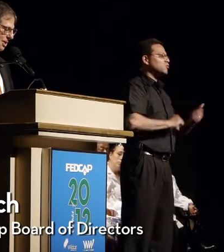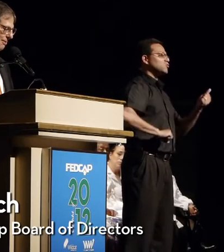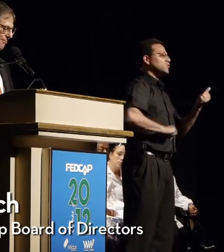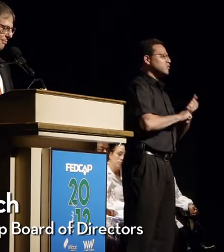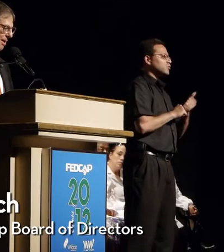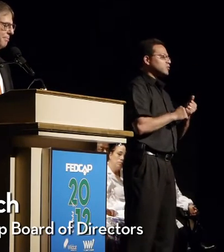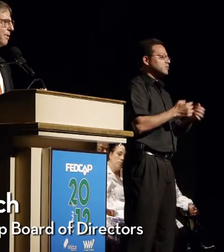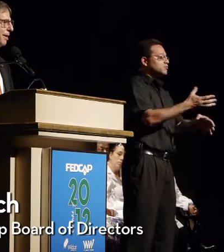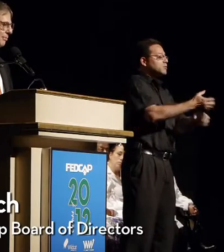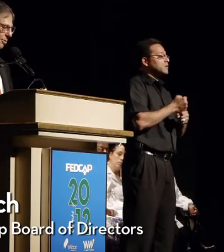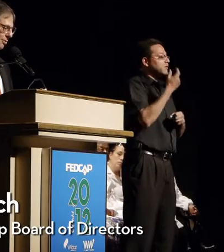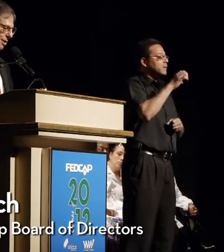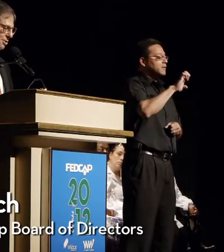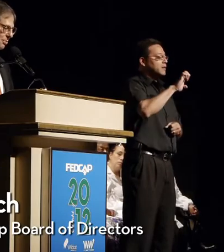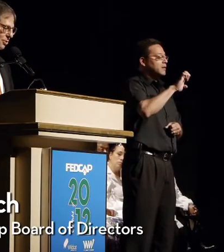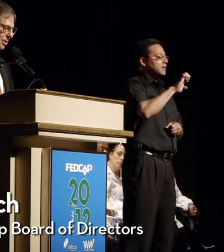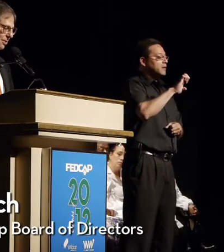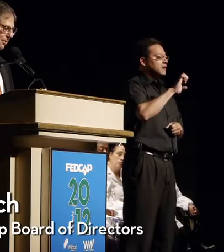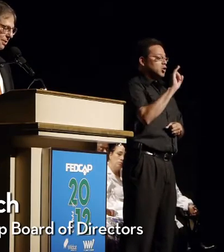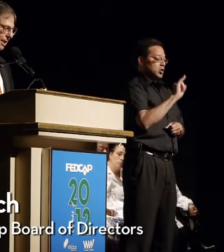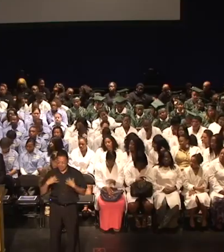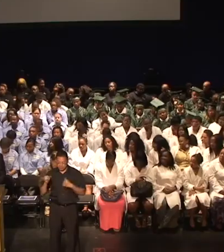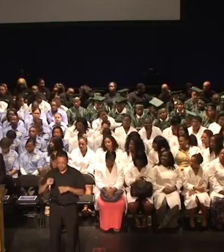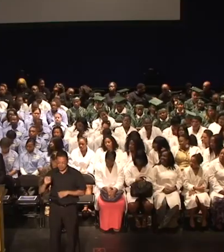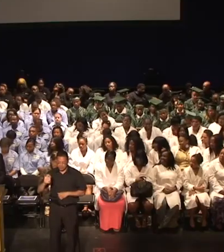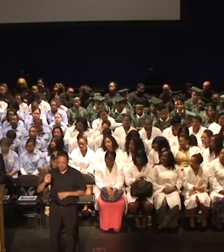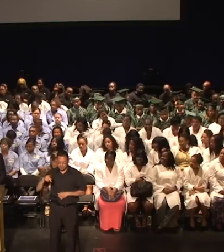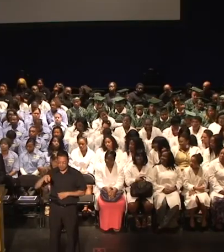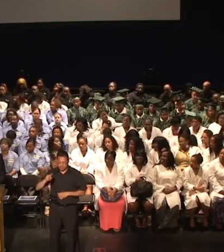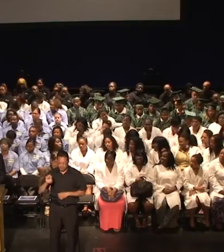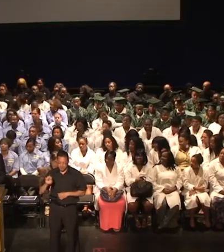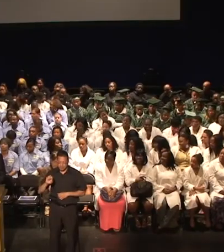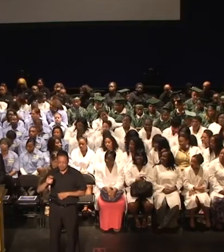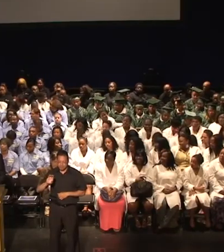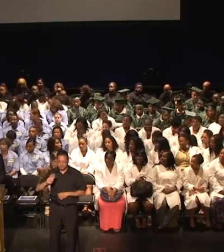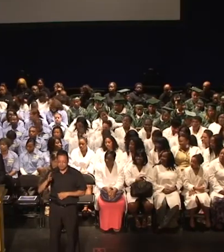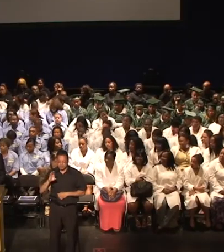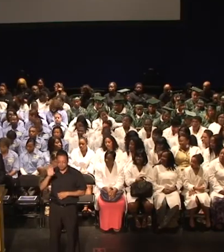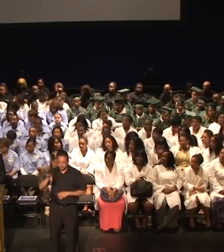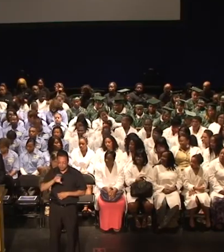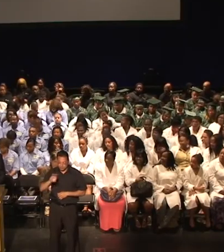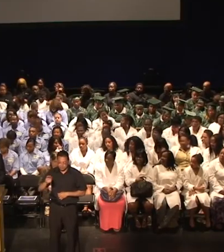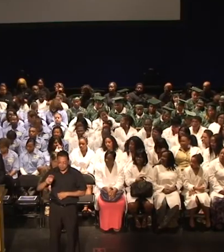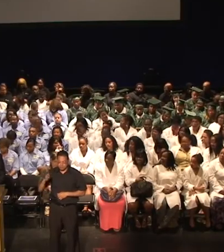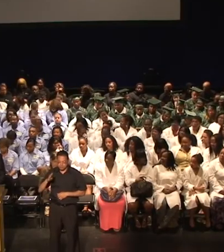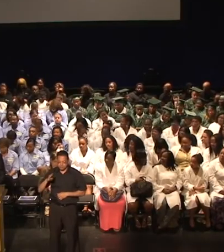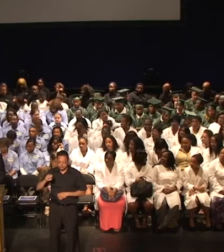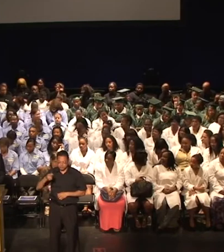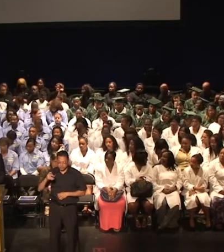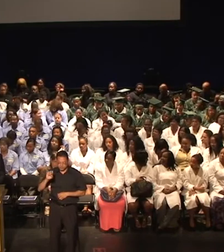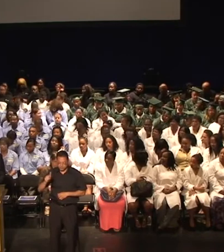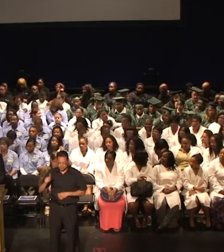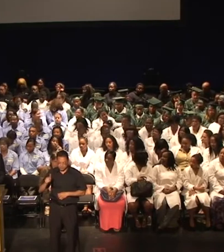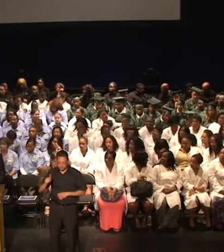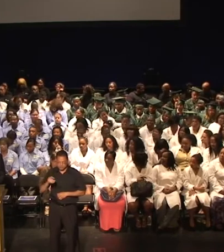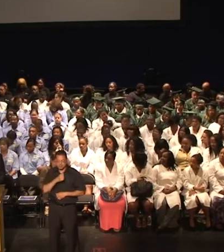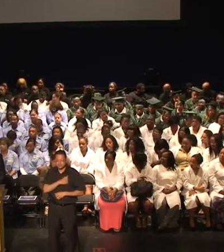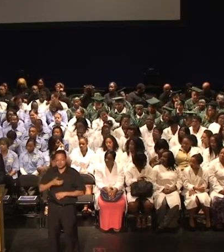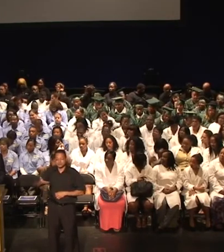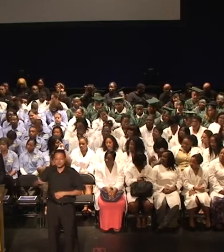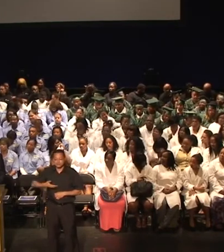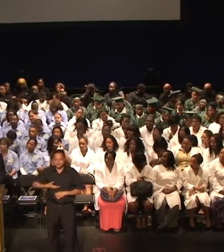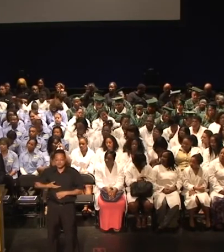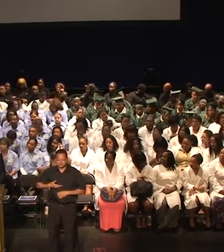we receive from Empire Blue Cross Blue Shield please welcome to deliver the 2012 commencement address